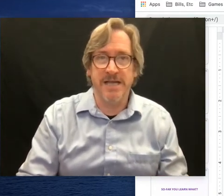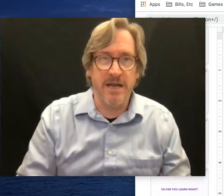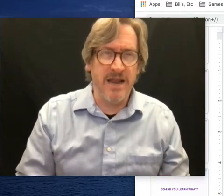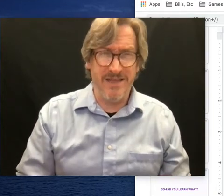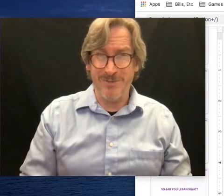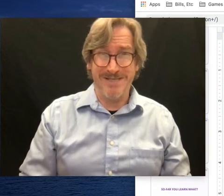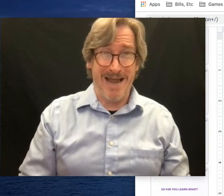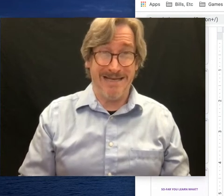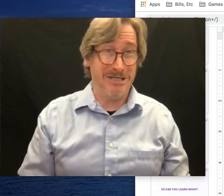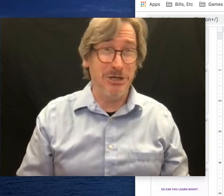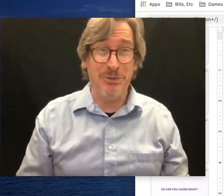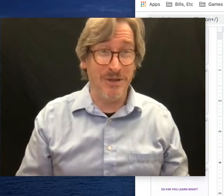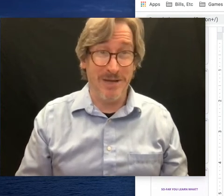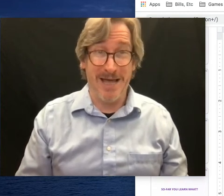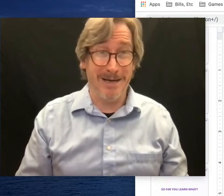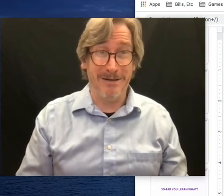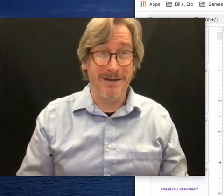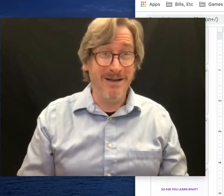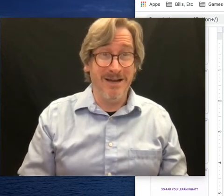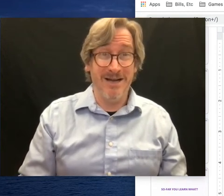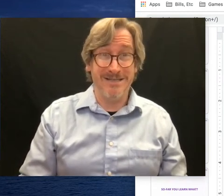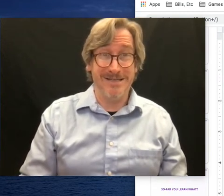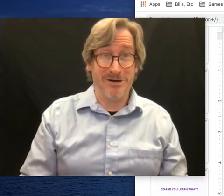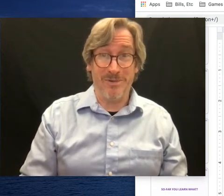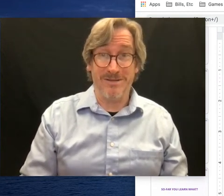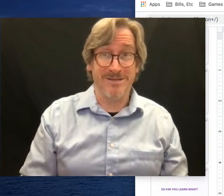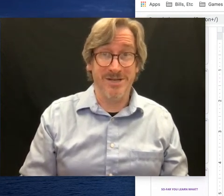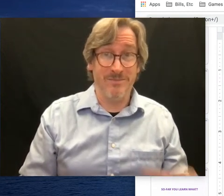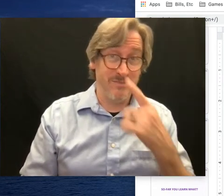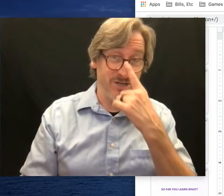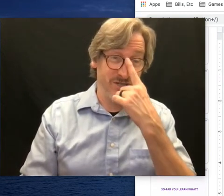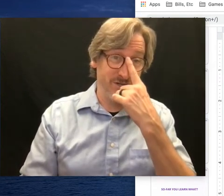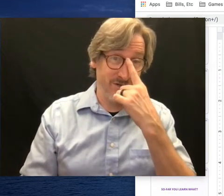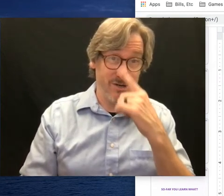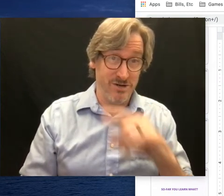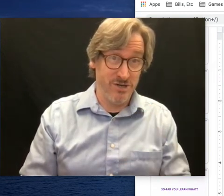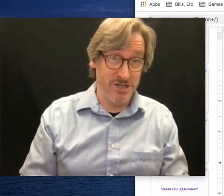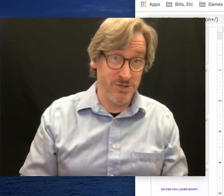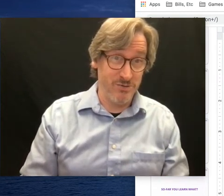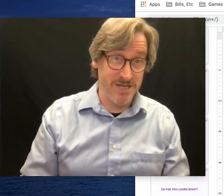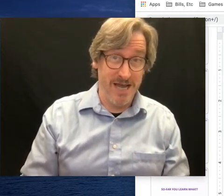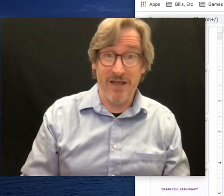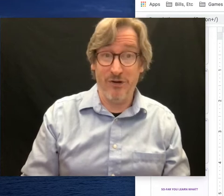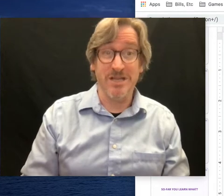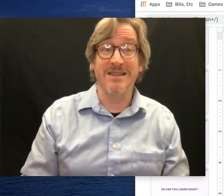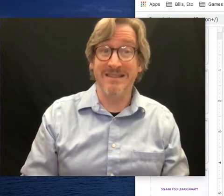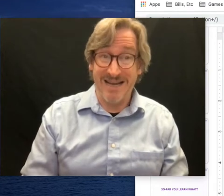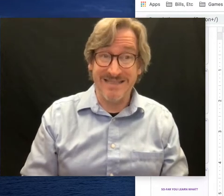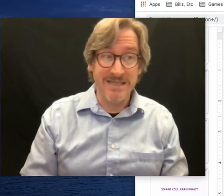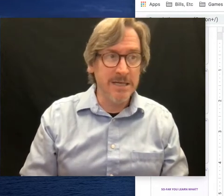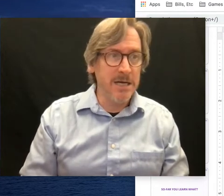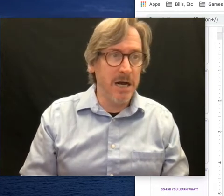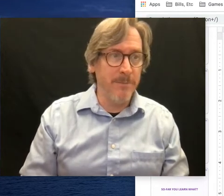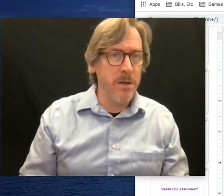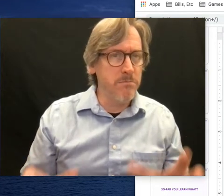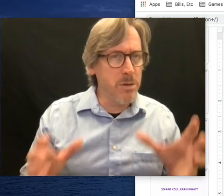a set, and I think it was 92 that we added to start with. So just to say, there's a